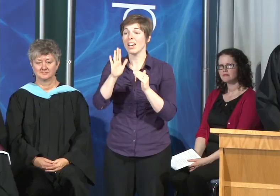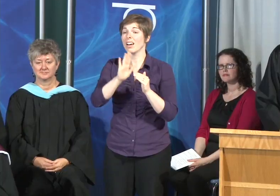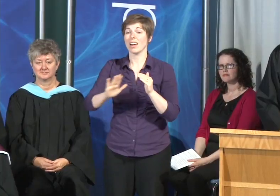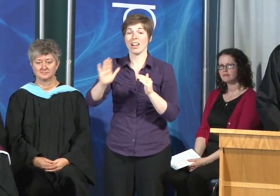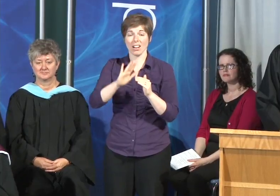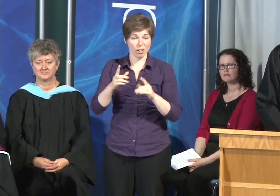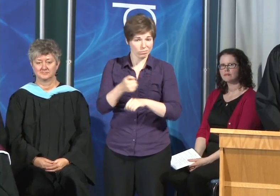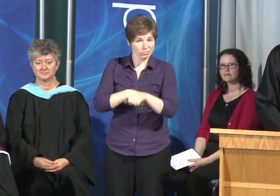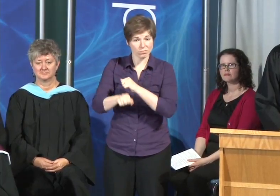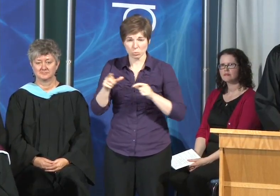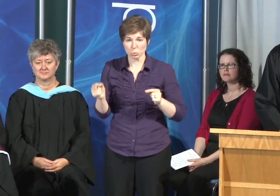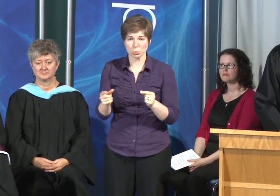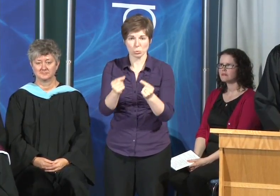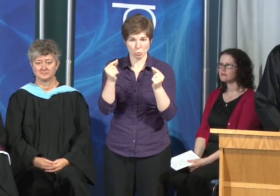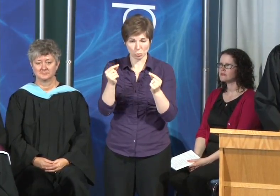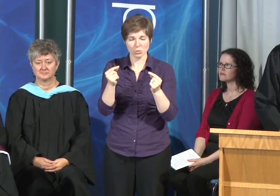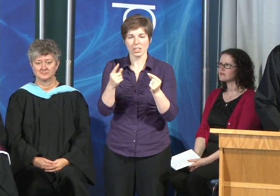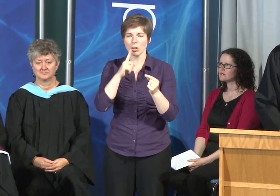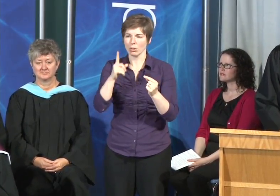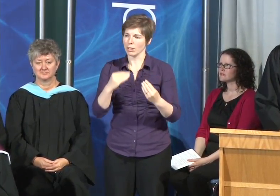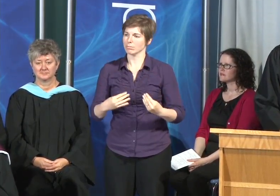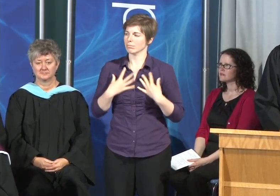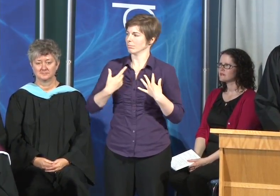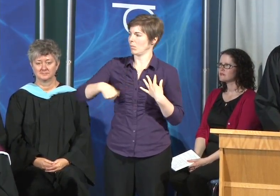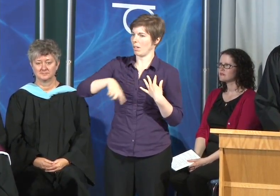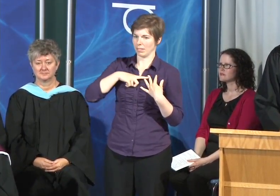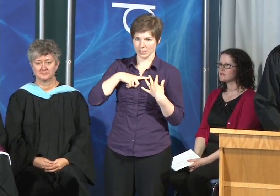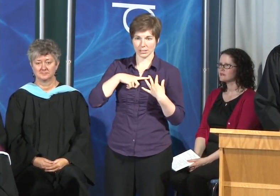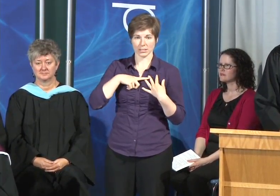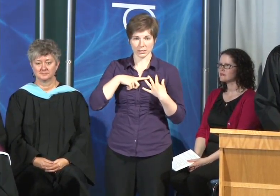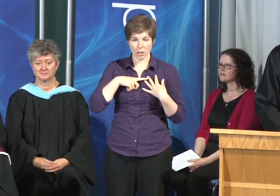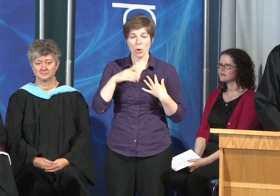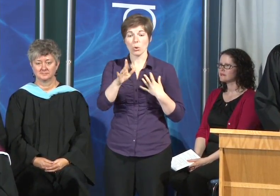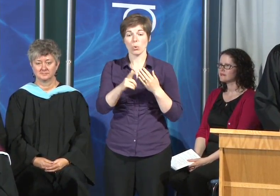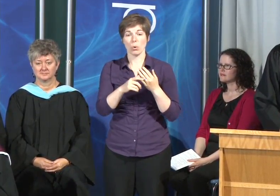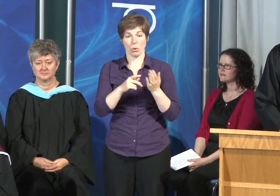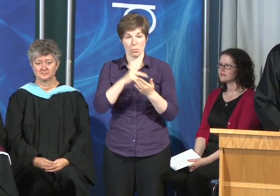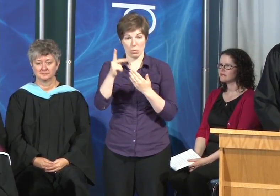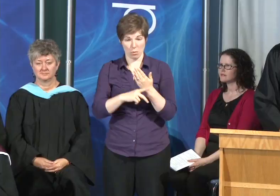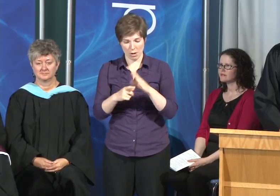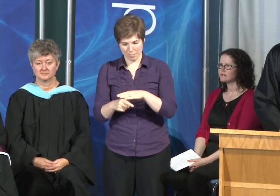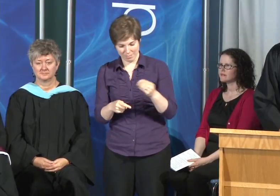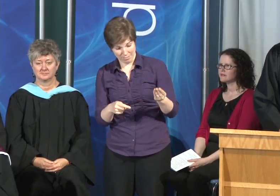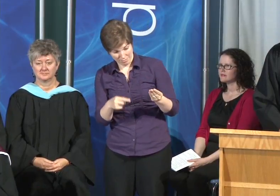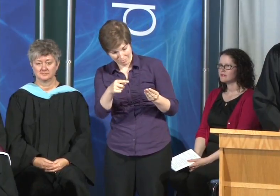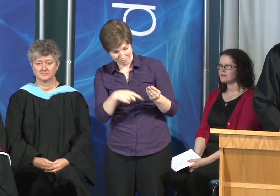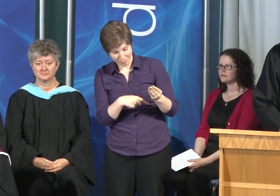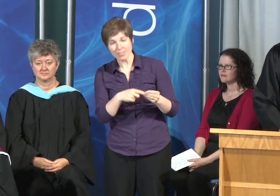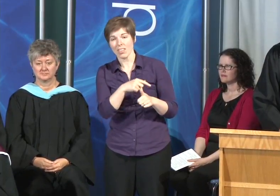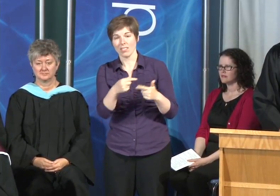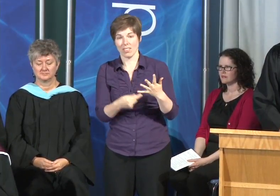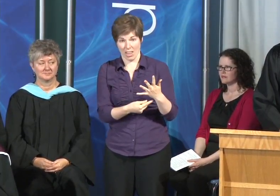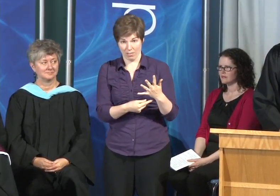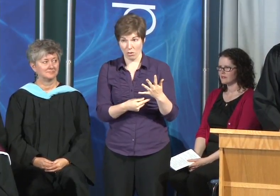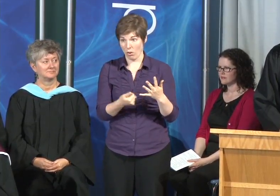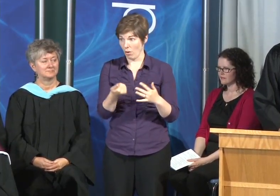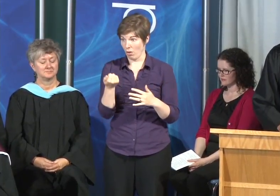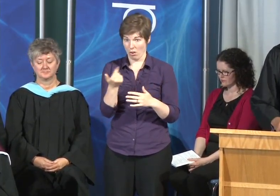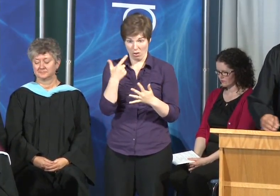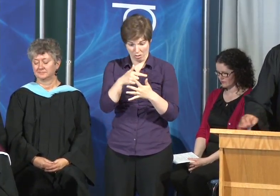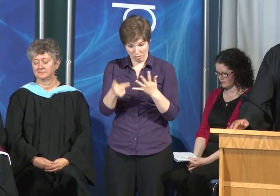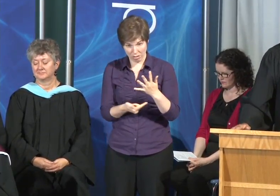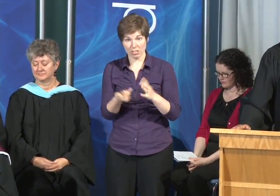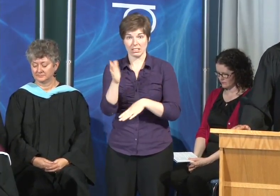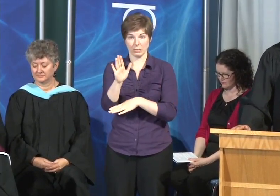all. The 5 major awards are listed at the back of your program, and we are presenting all of them this afternoon. The first